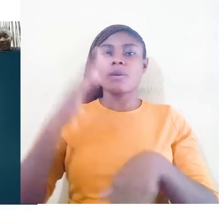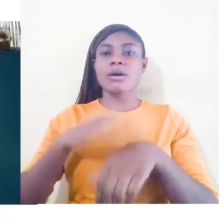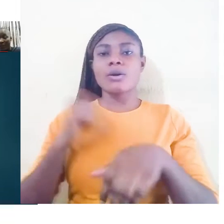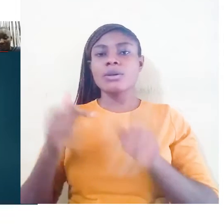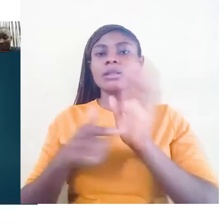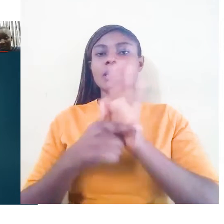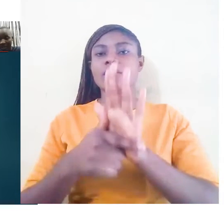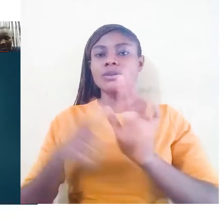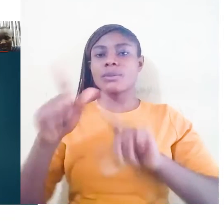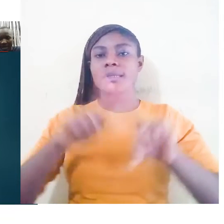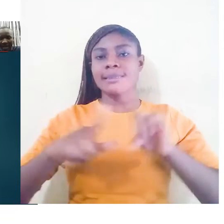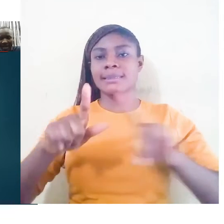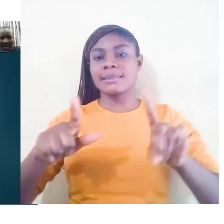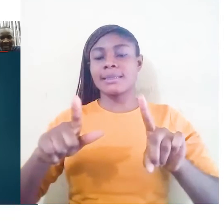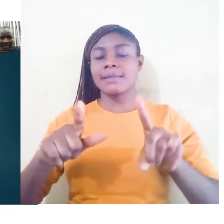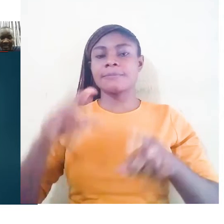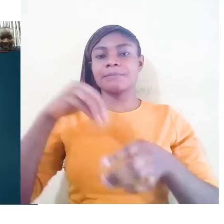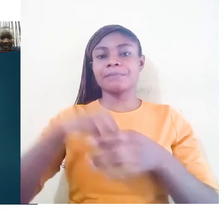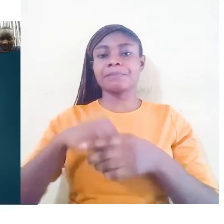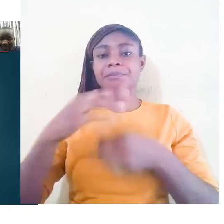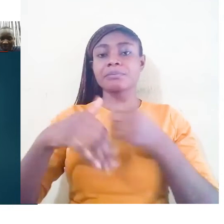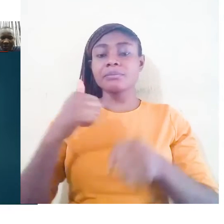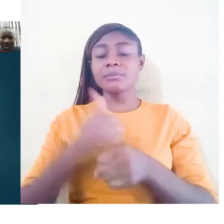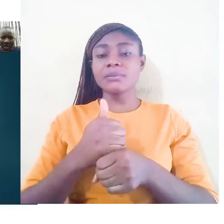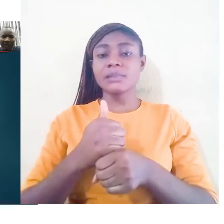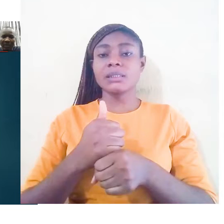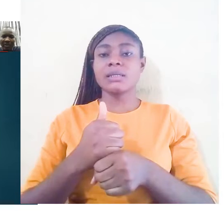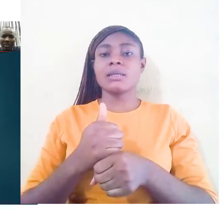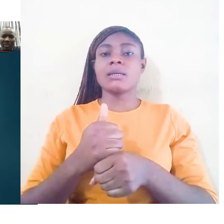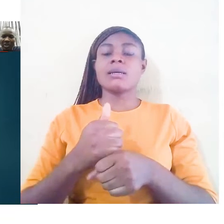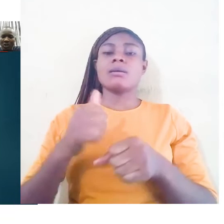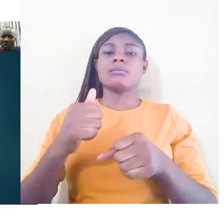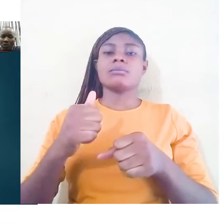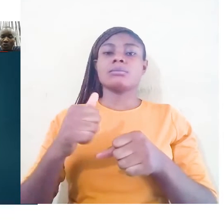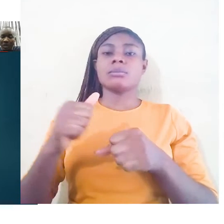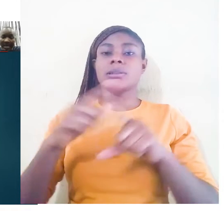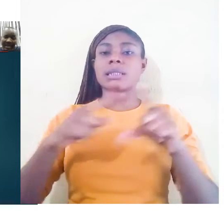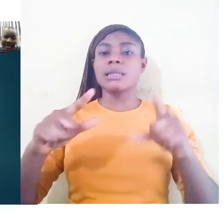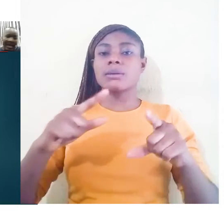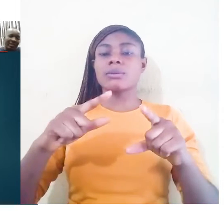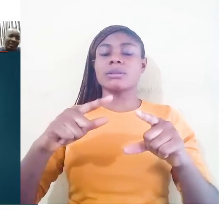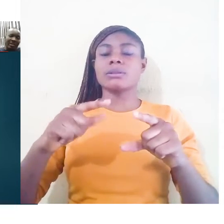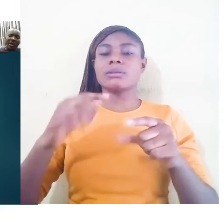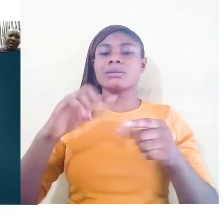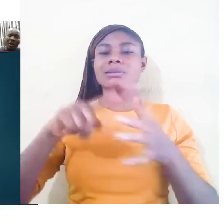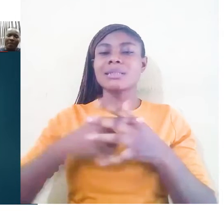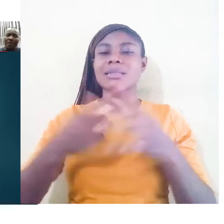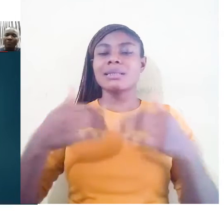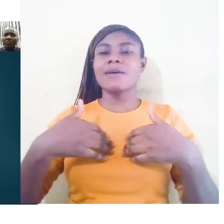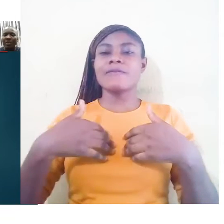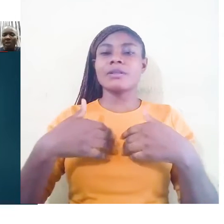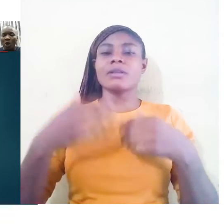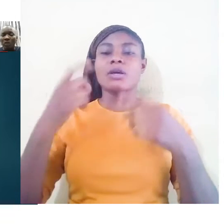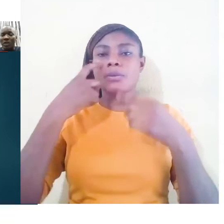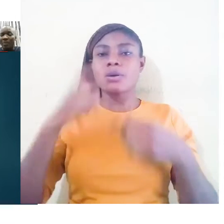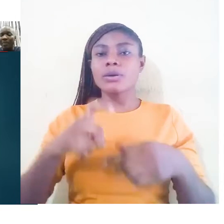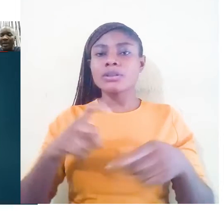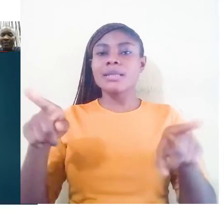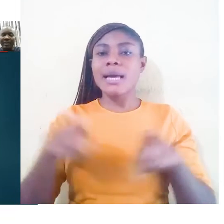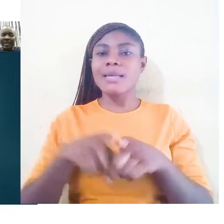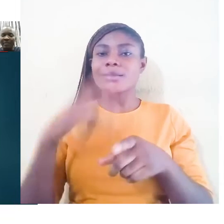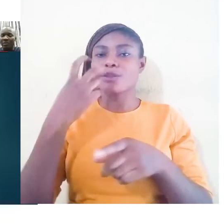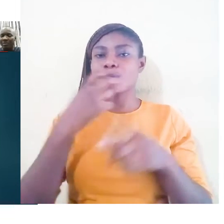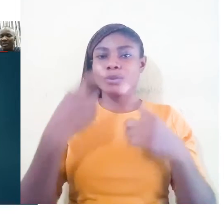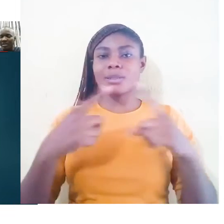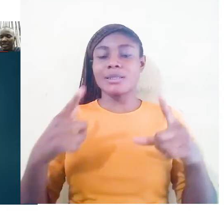gain recognition as the spoken language. So today, sign language have become the cultural pride